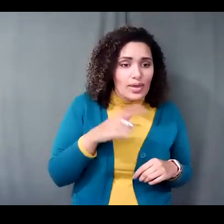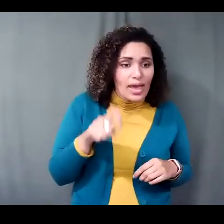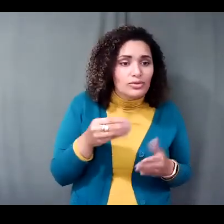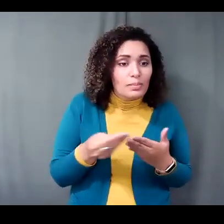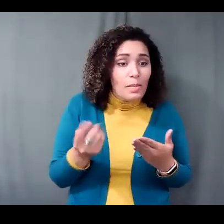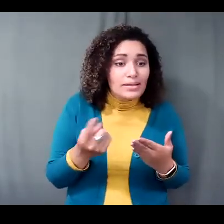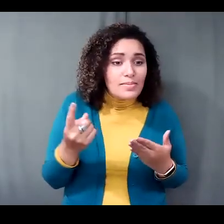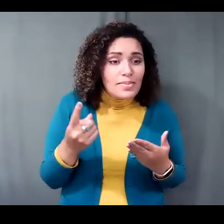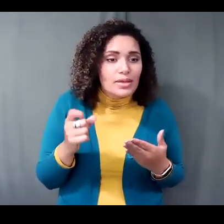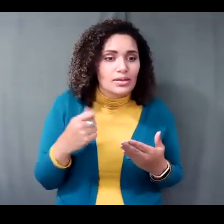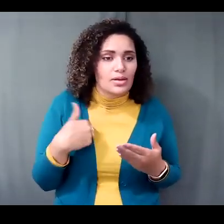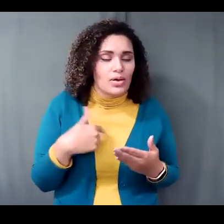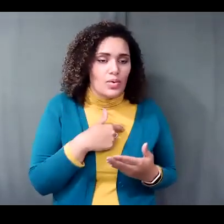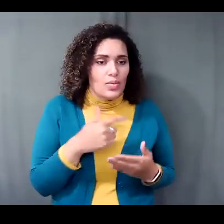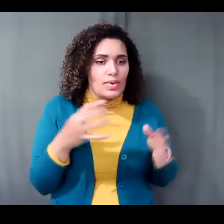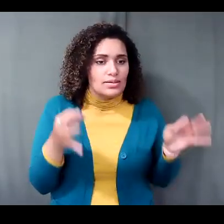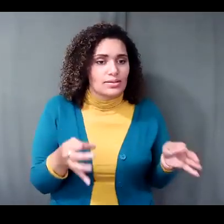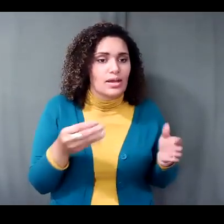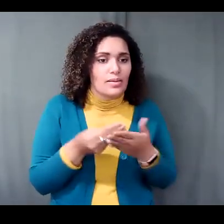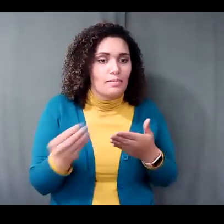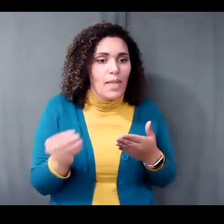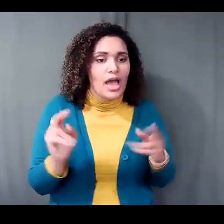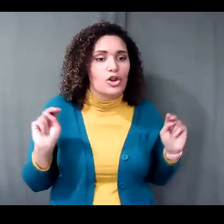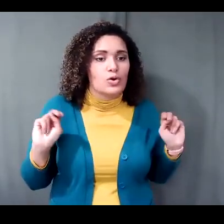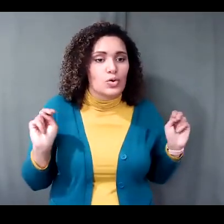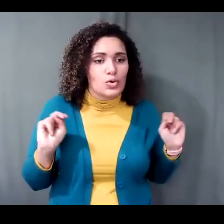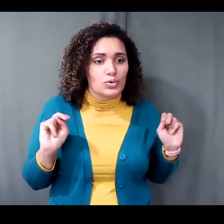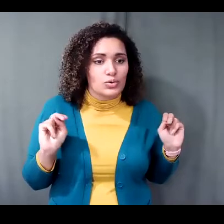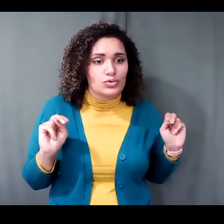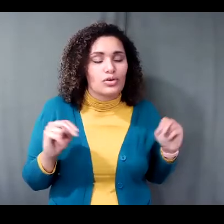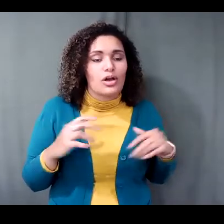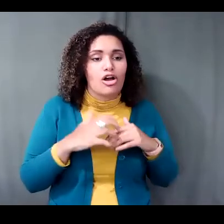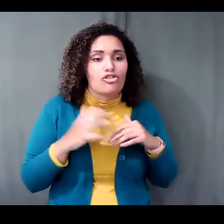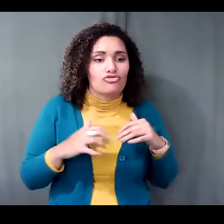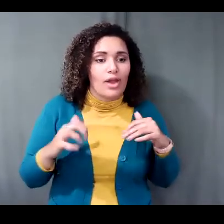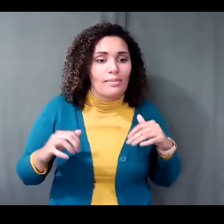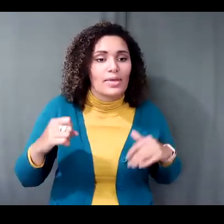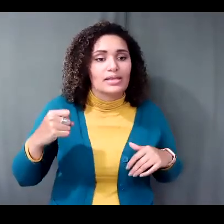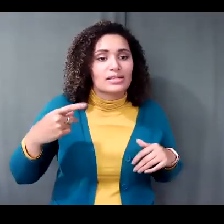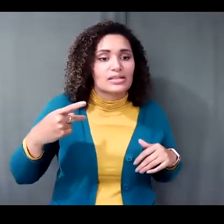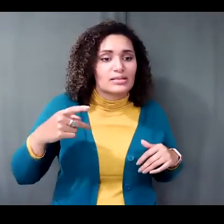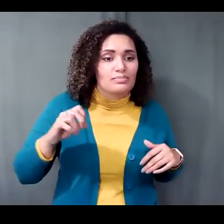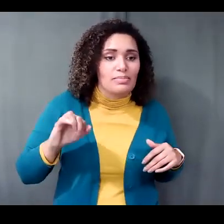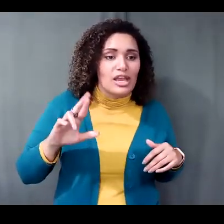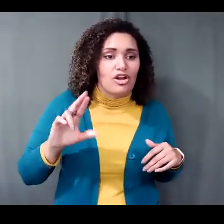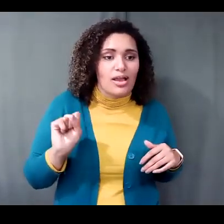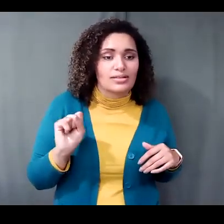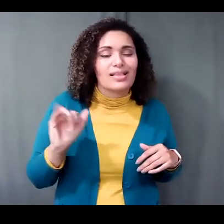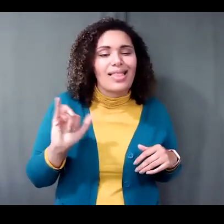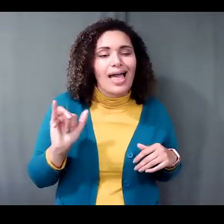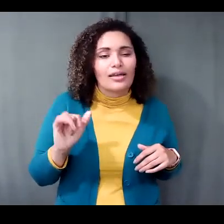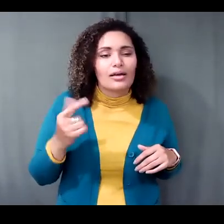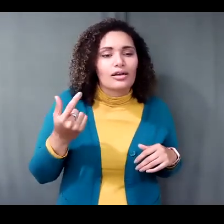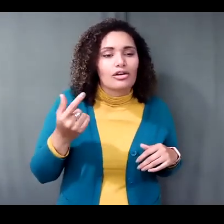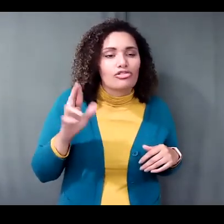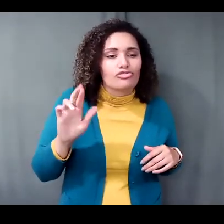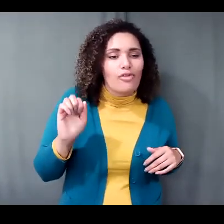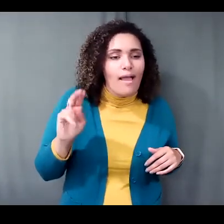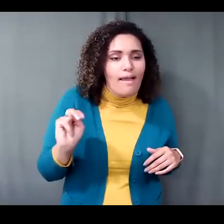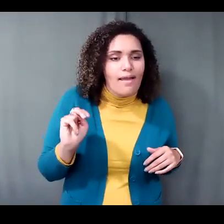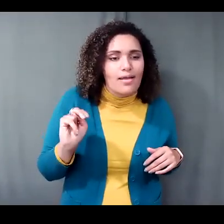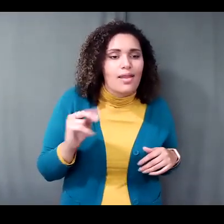that is aging separately. And then we will blend them a little bit. So when we go to bottle every year or every couple of years, when it's